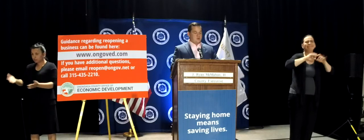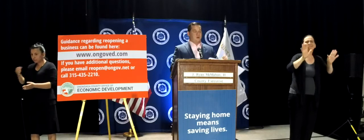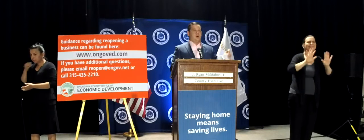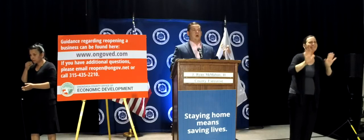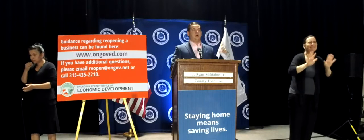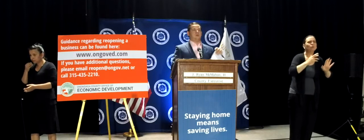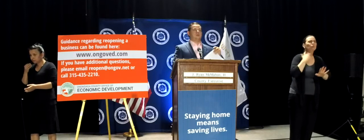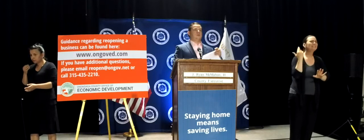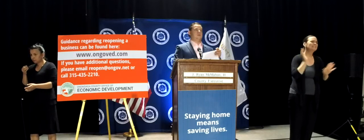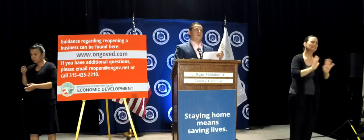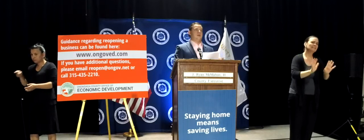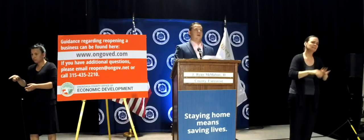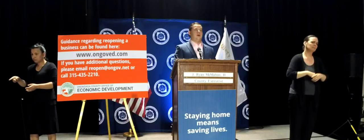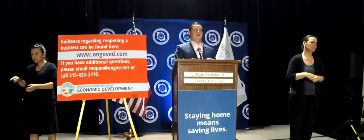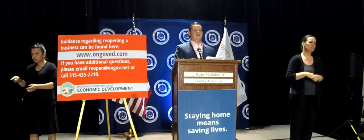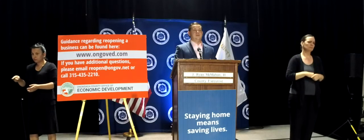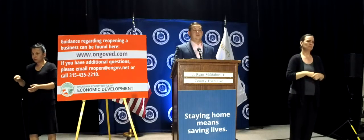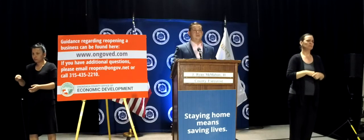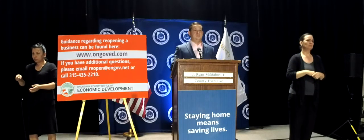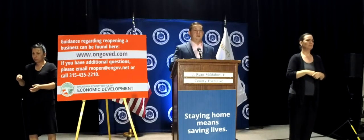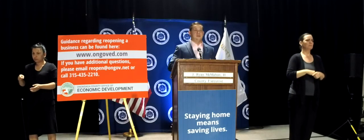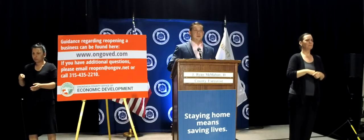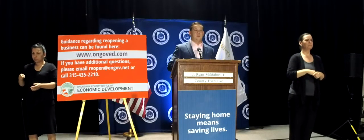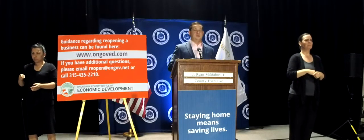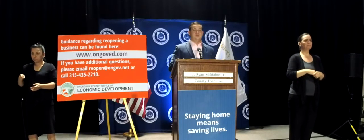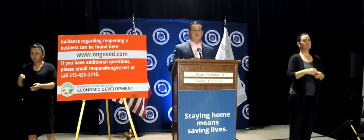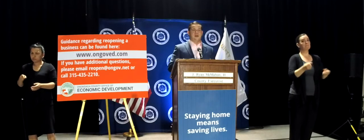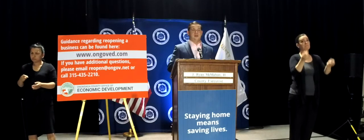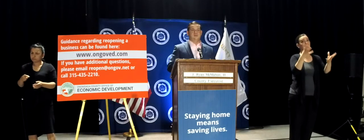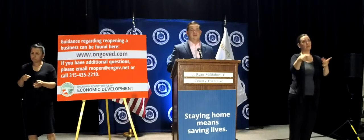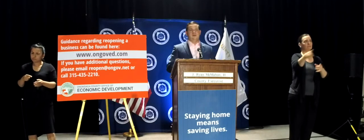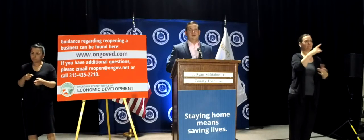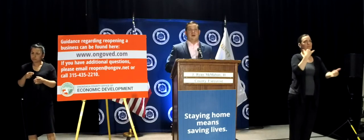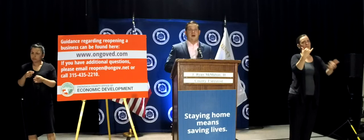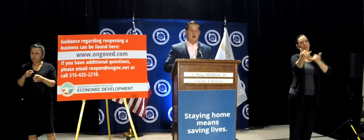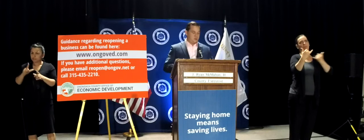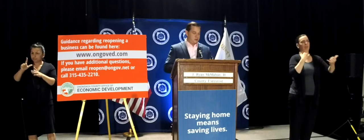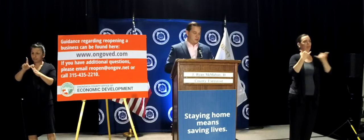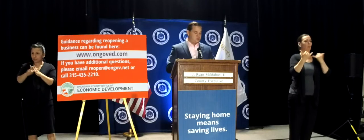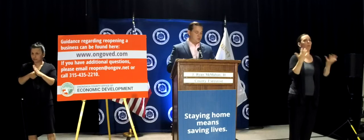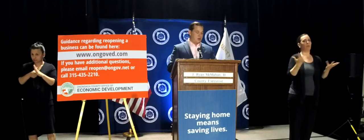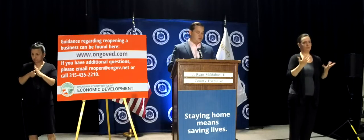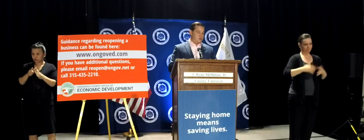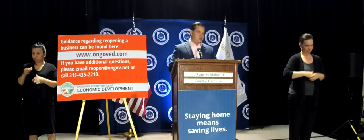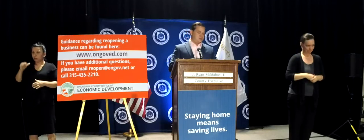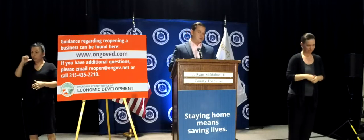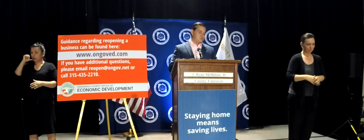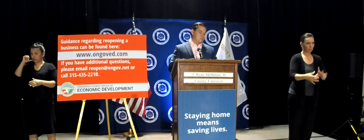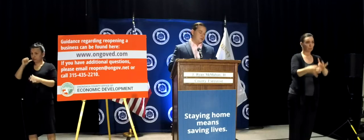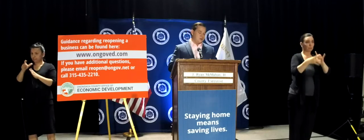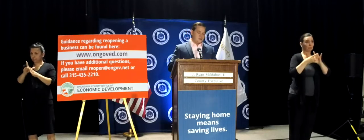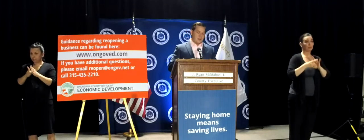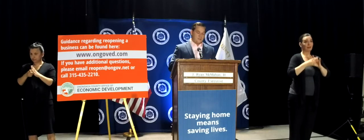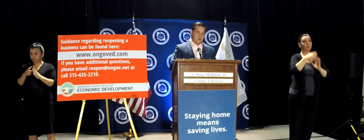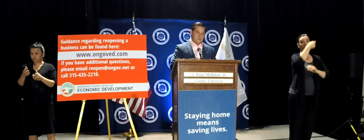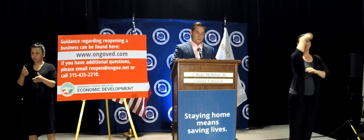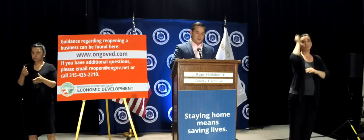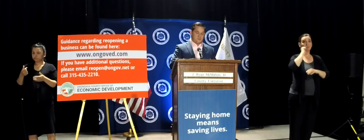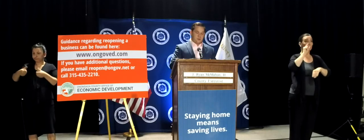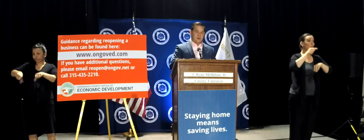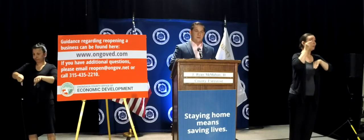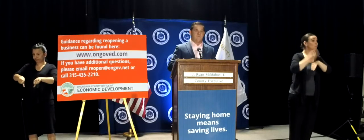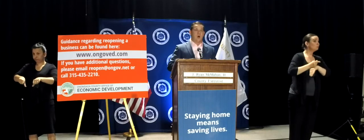Another call, many calls, emails that we received today related to graduations. Let